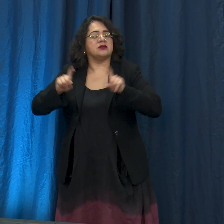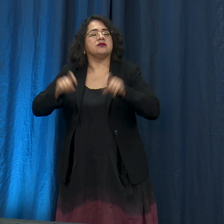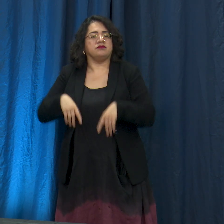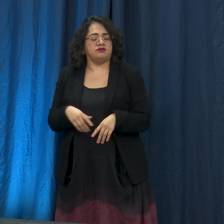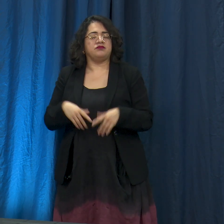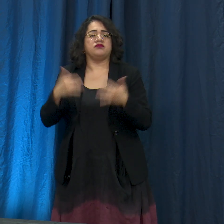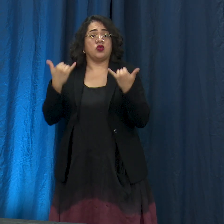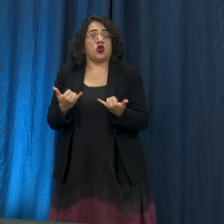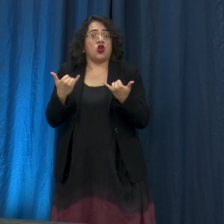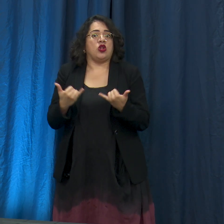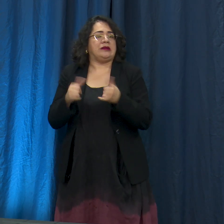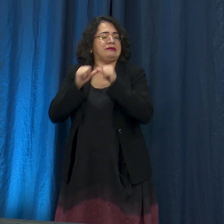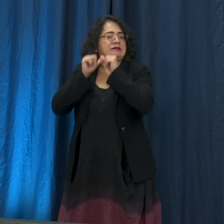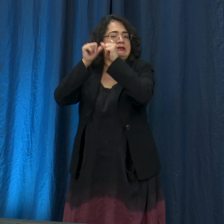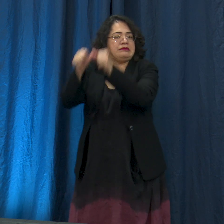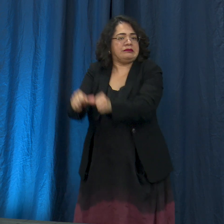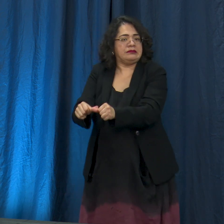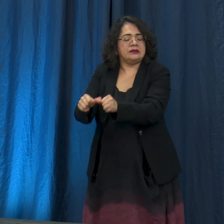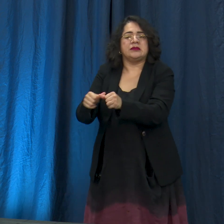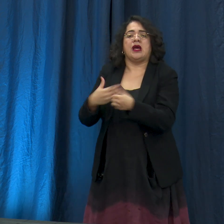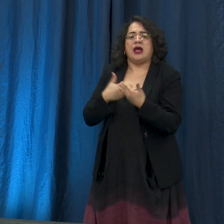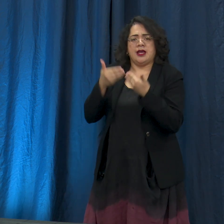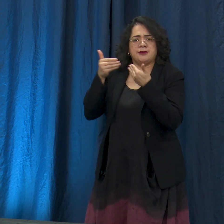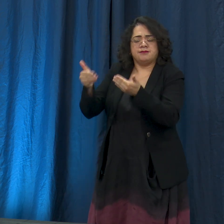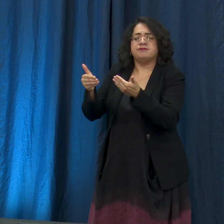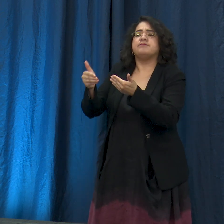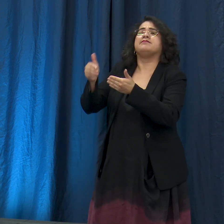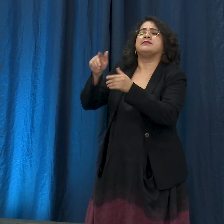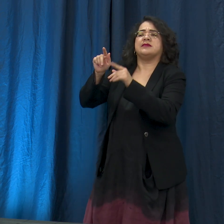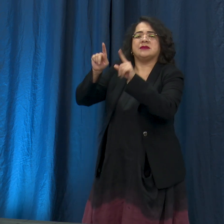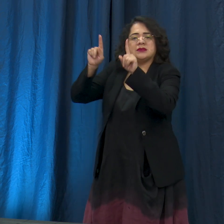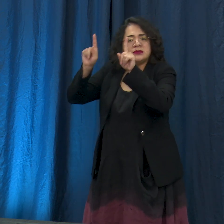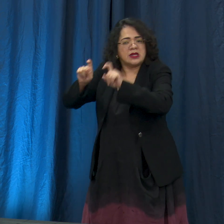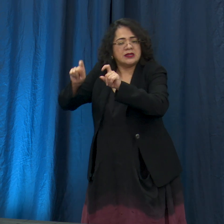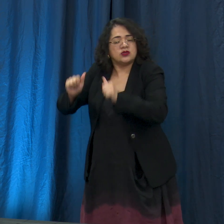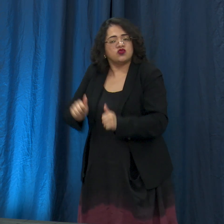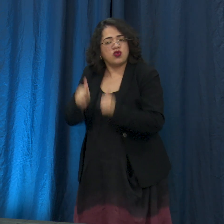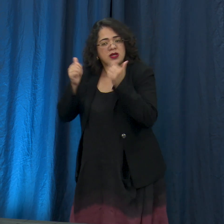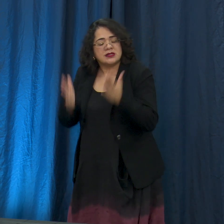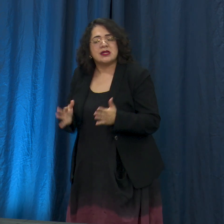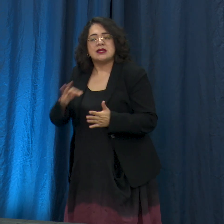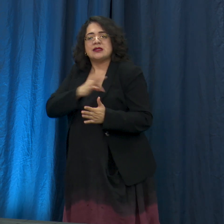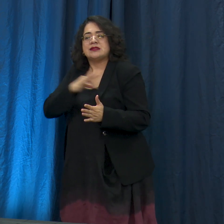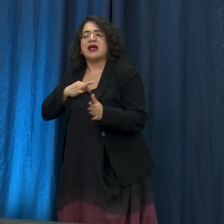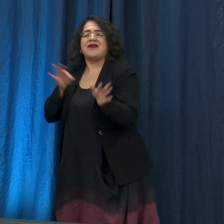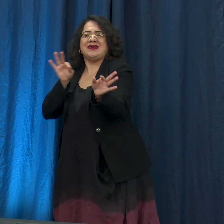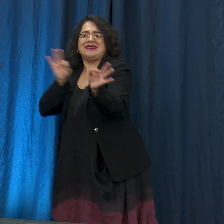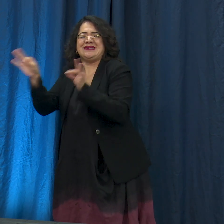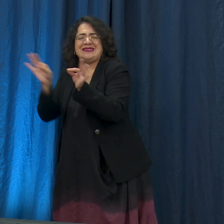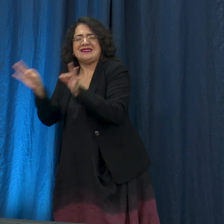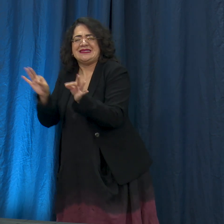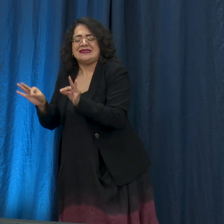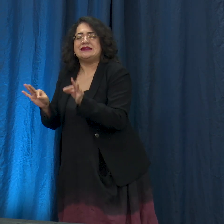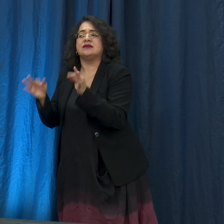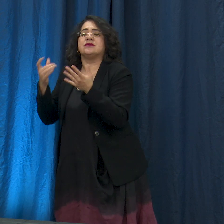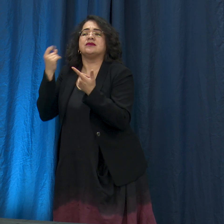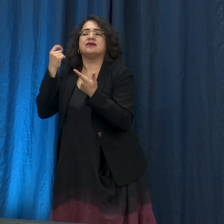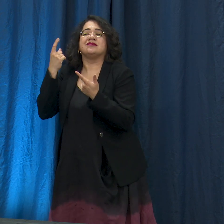efforts in these facilities and are aggressively testing staff and residents to quickly understand the extent of